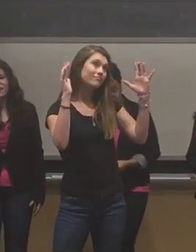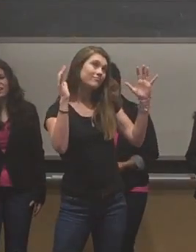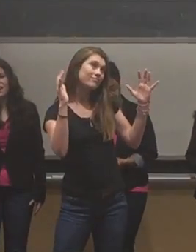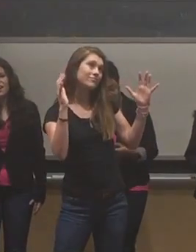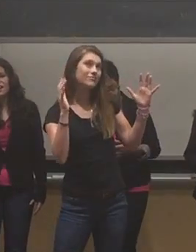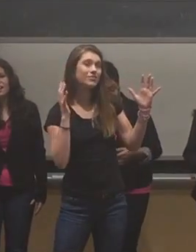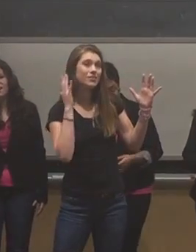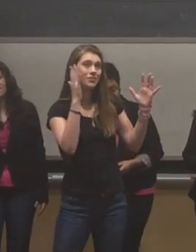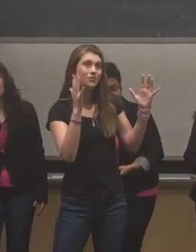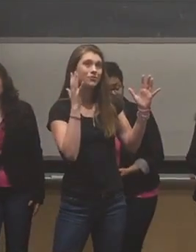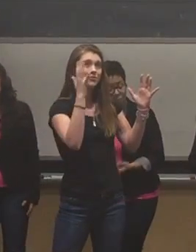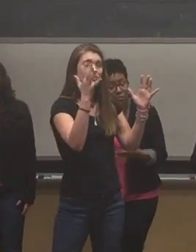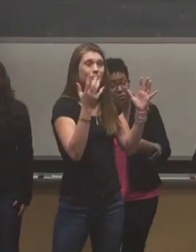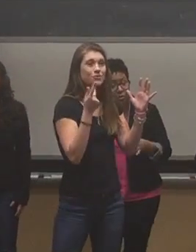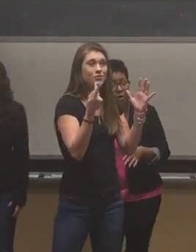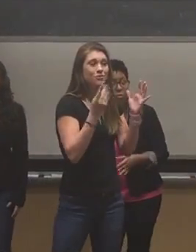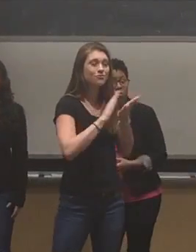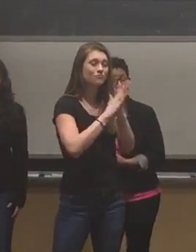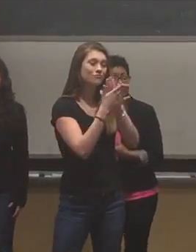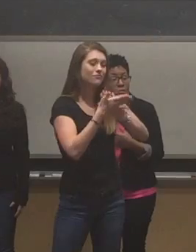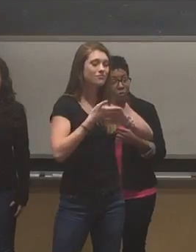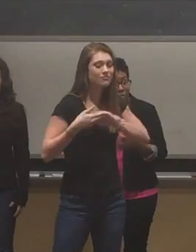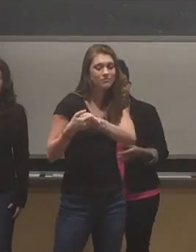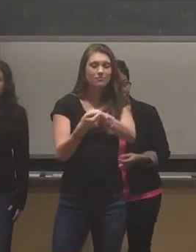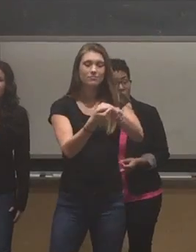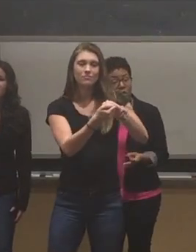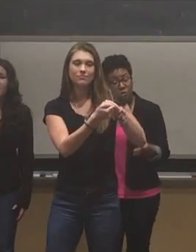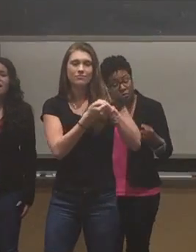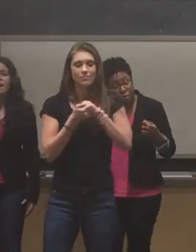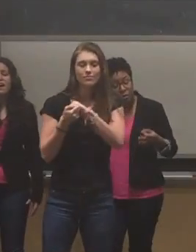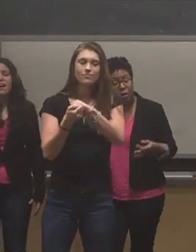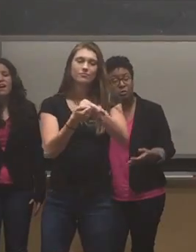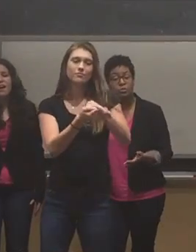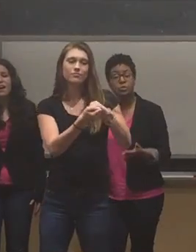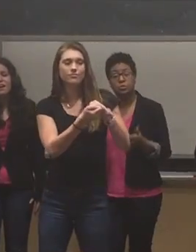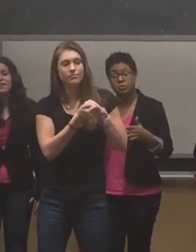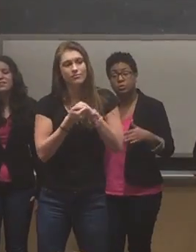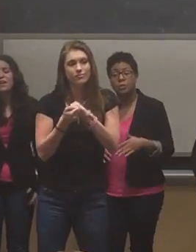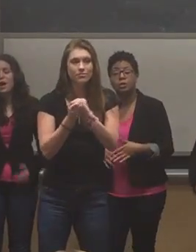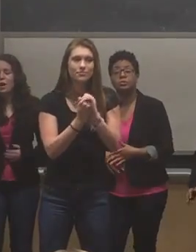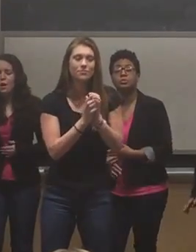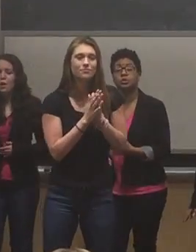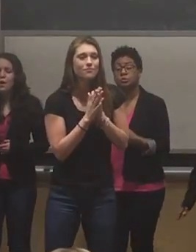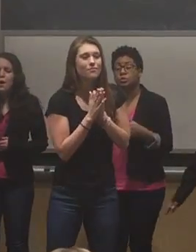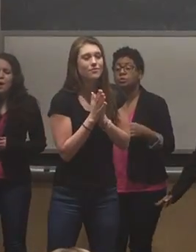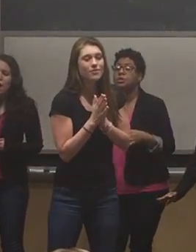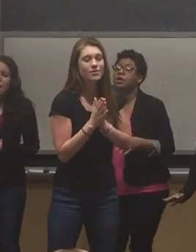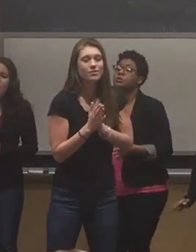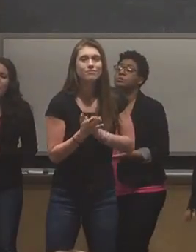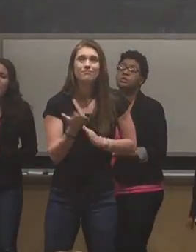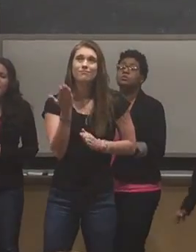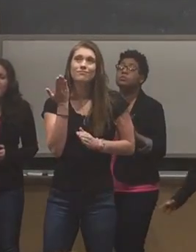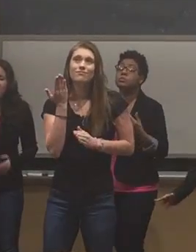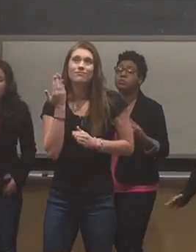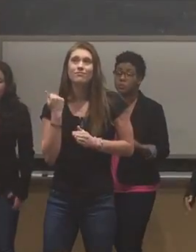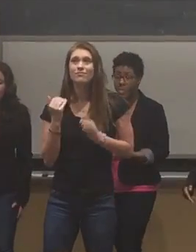is love. All I